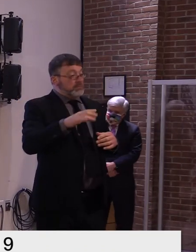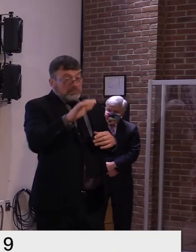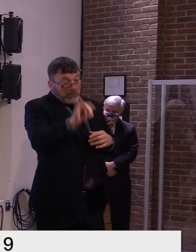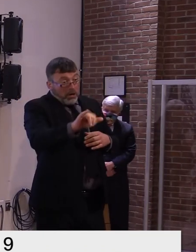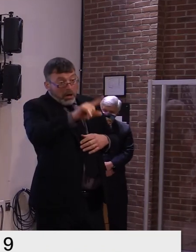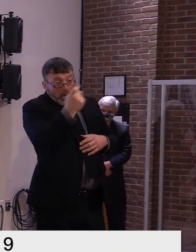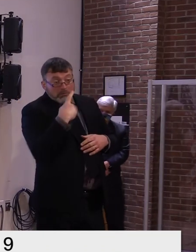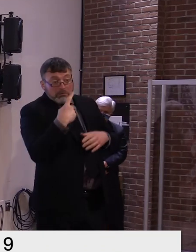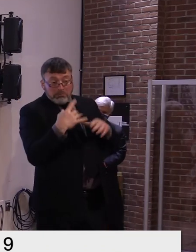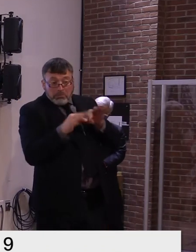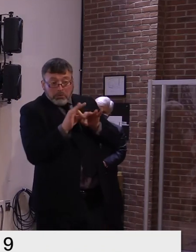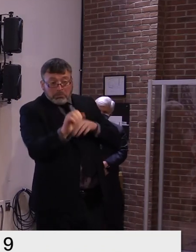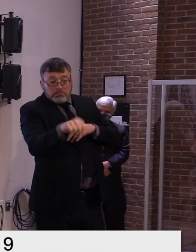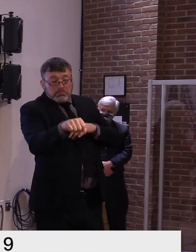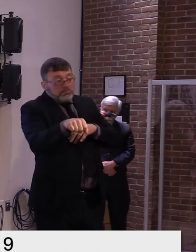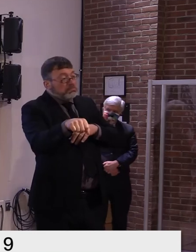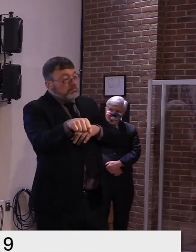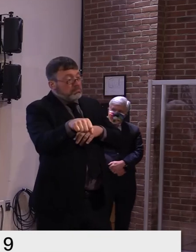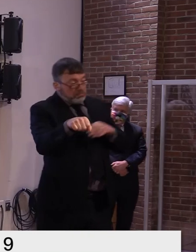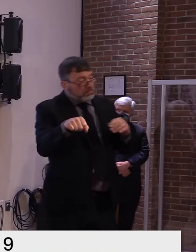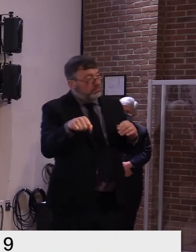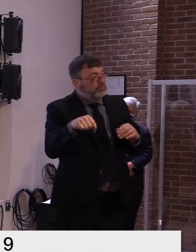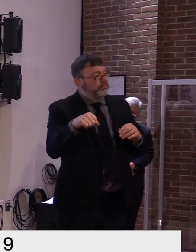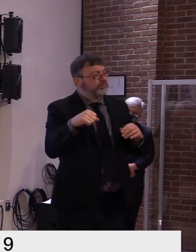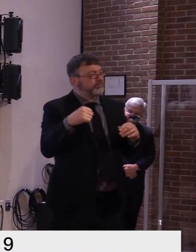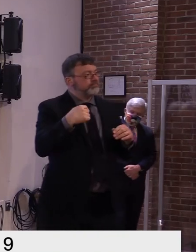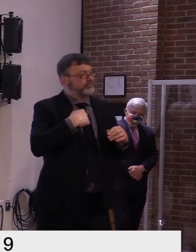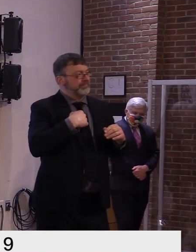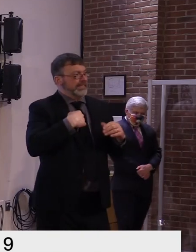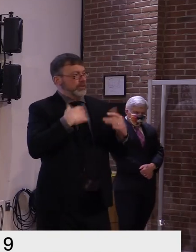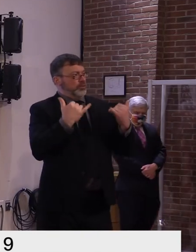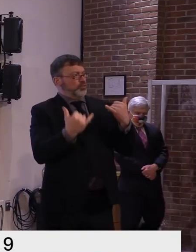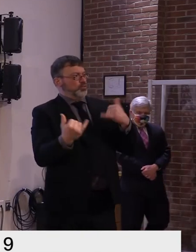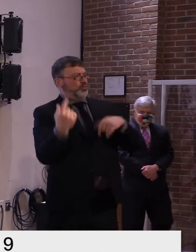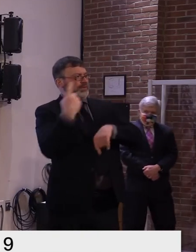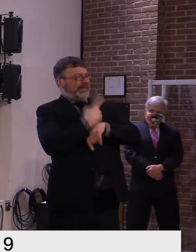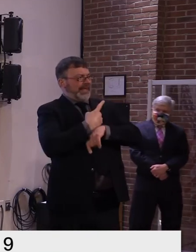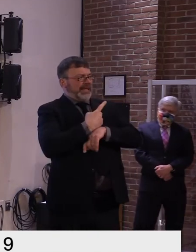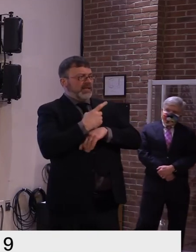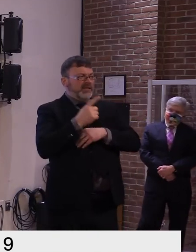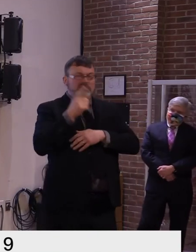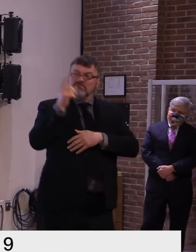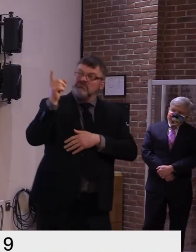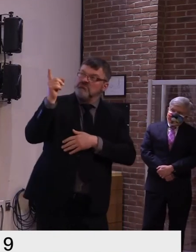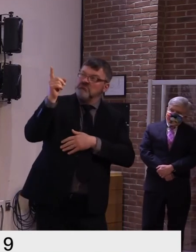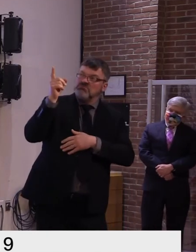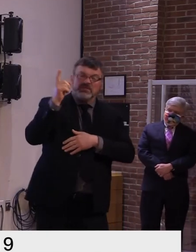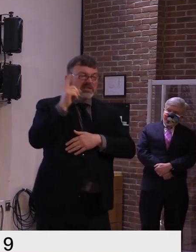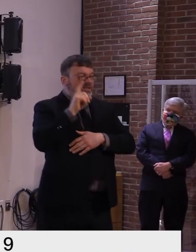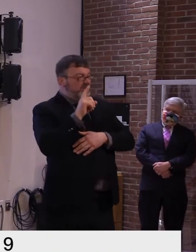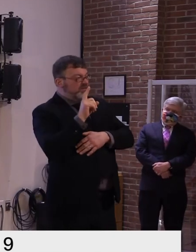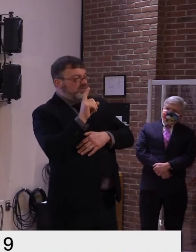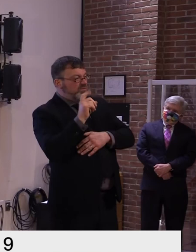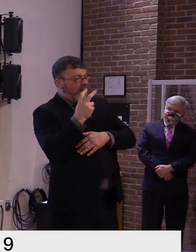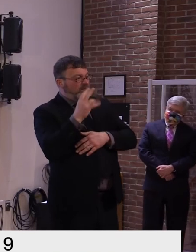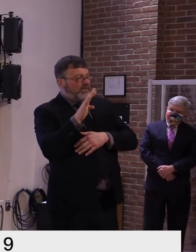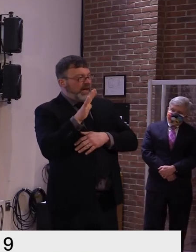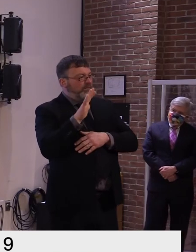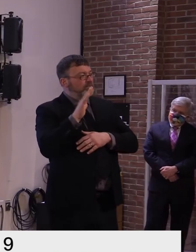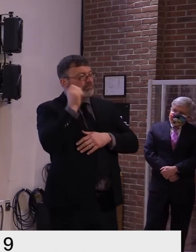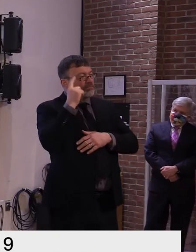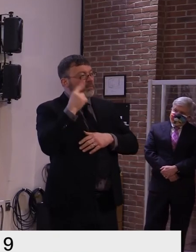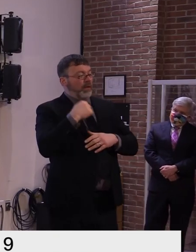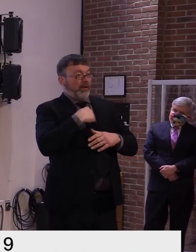fact, this very day, perhaps this very hour, our advisory committee is